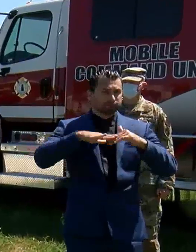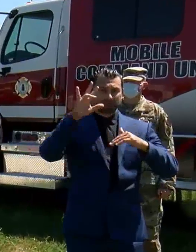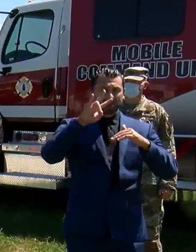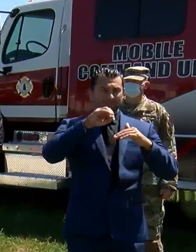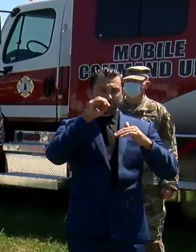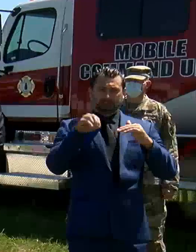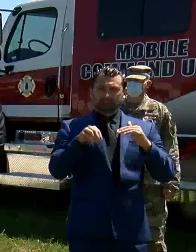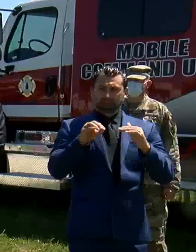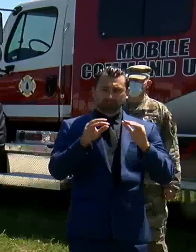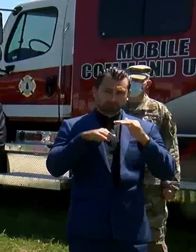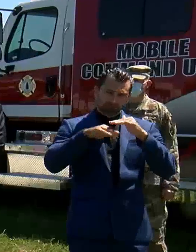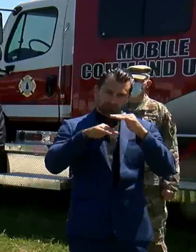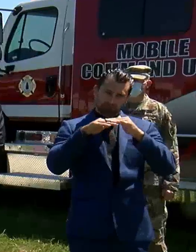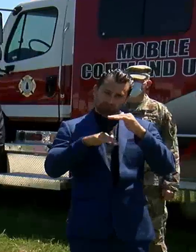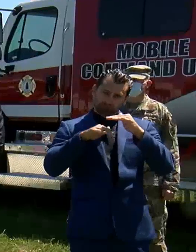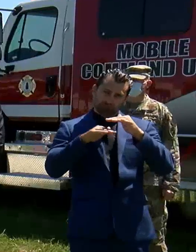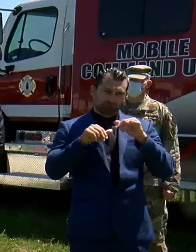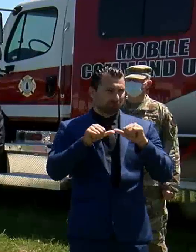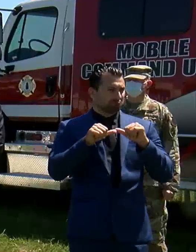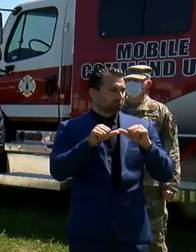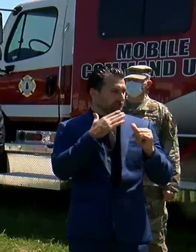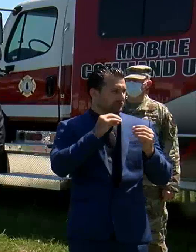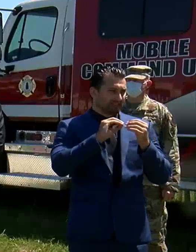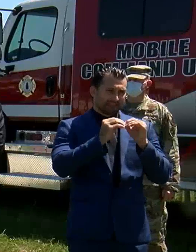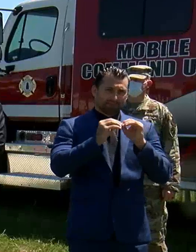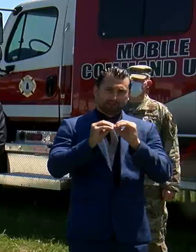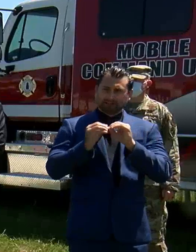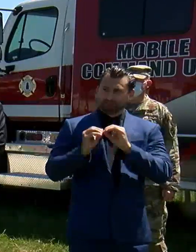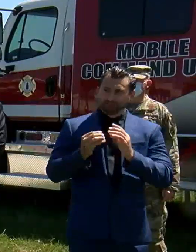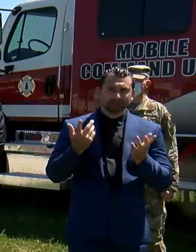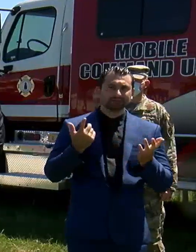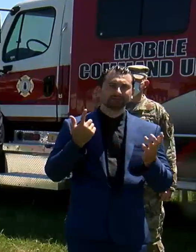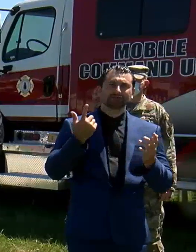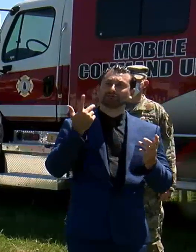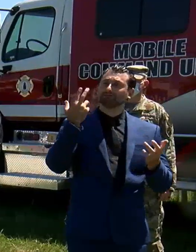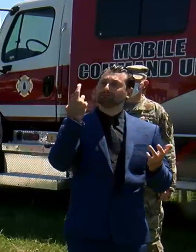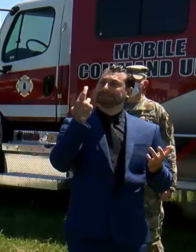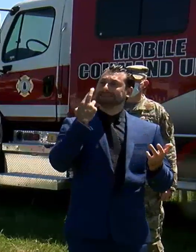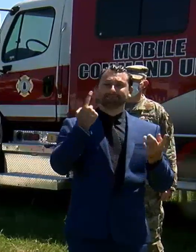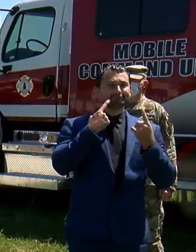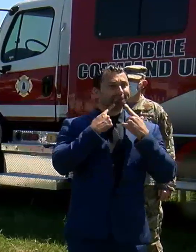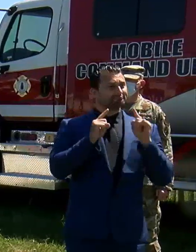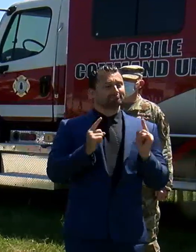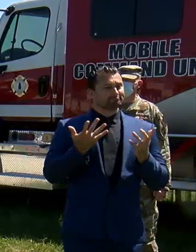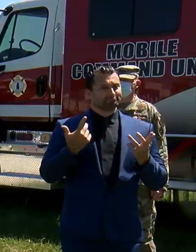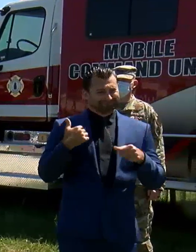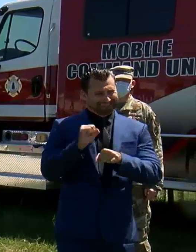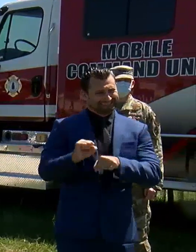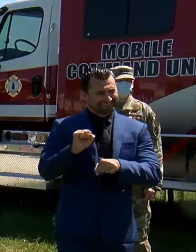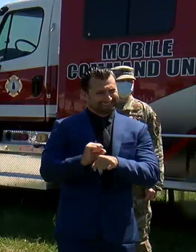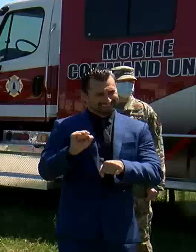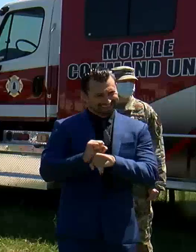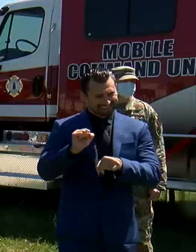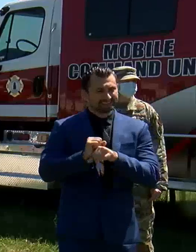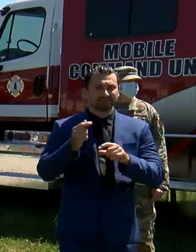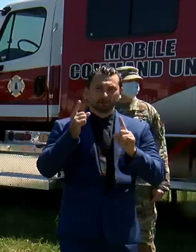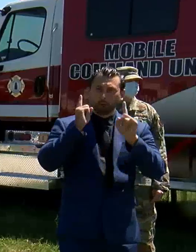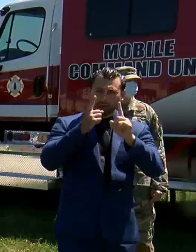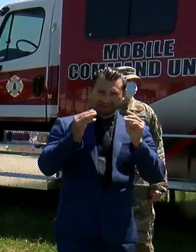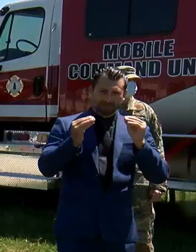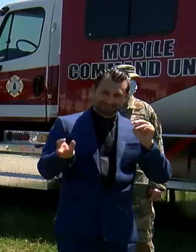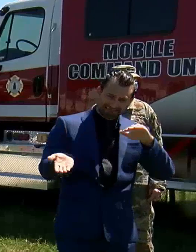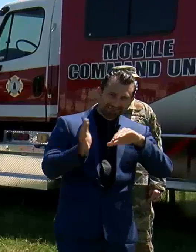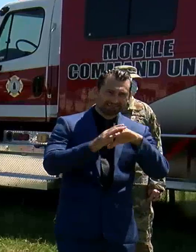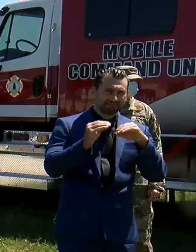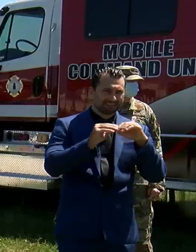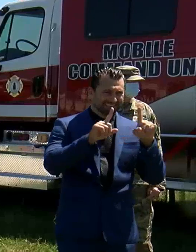trend, but part of that is because we have worked so hard to expand testing. So this is here at the Sarasota University Town Center